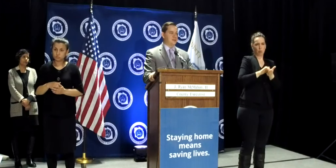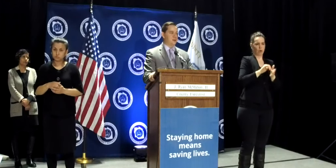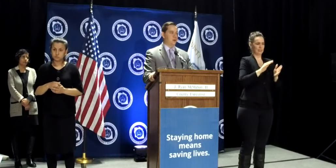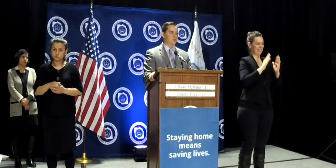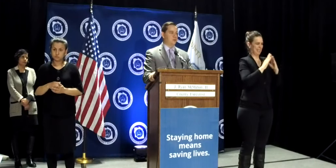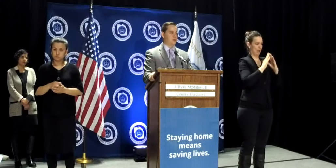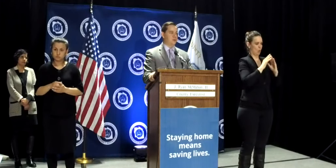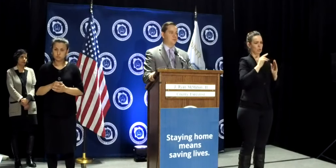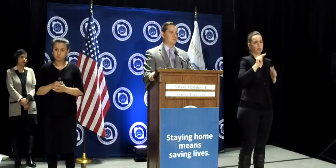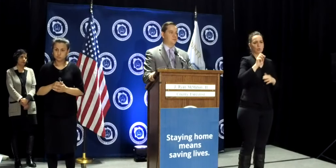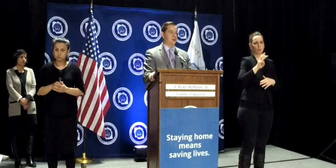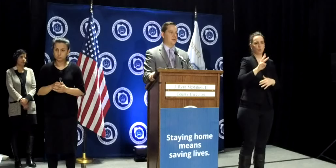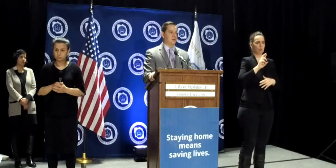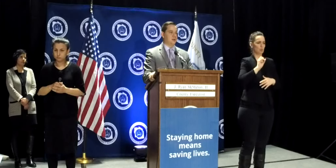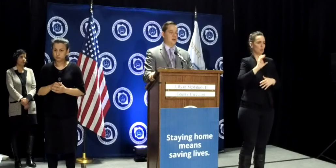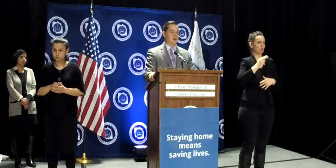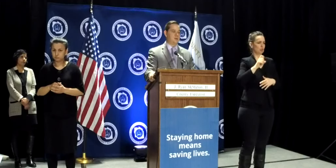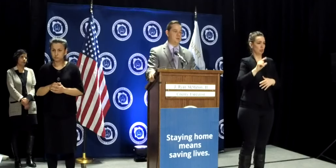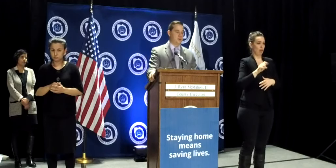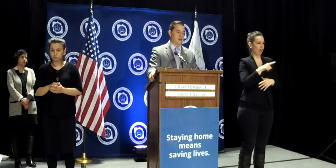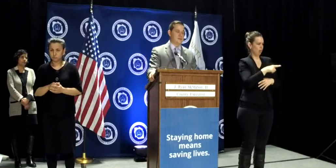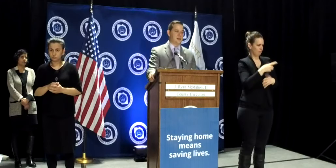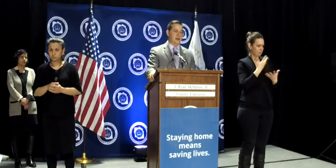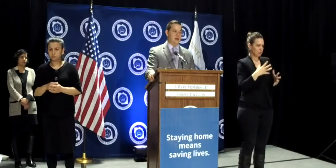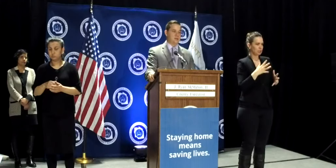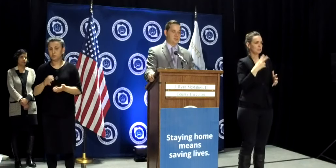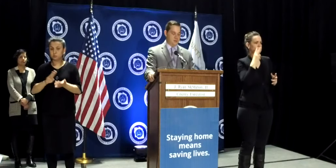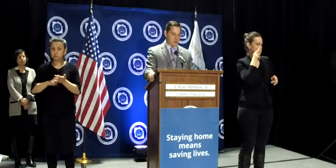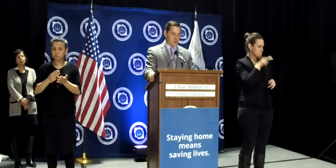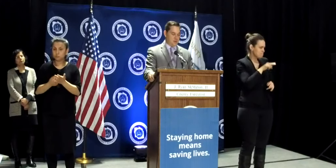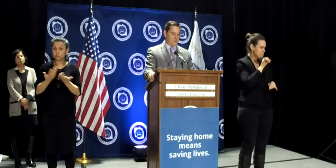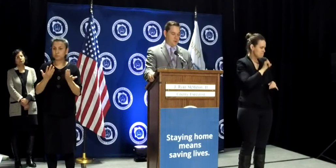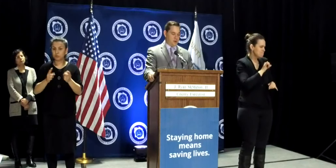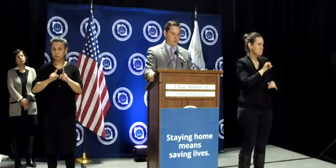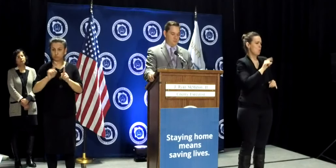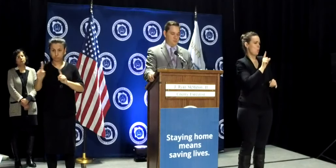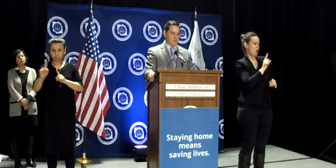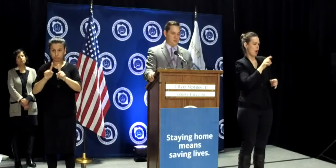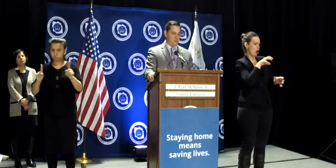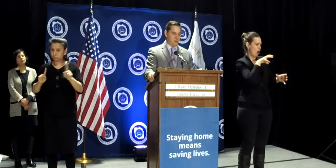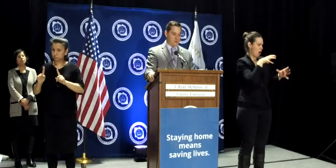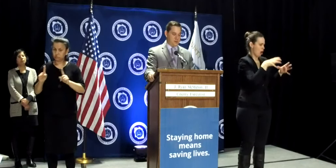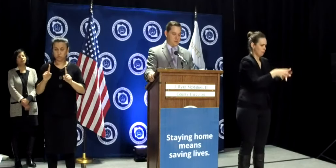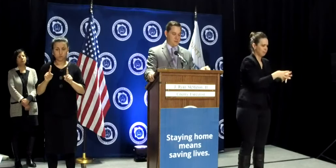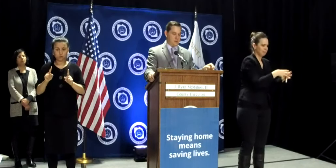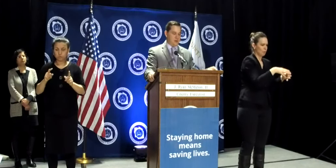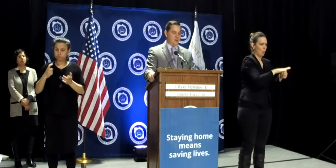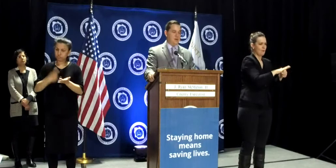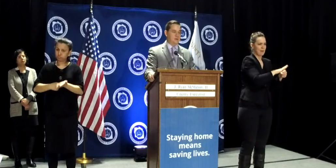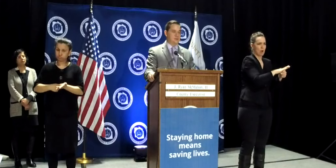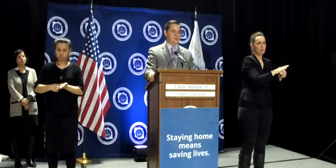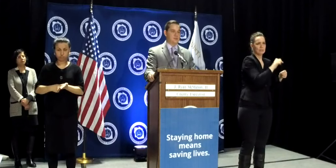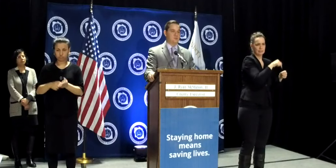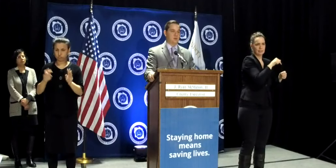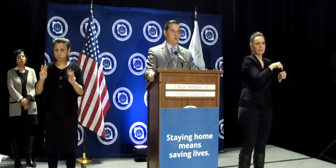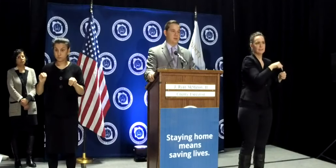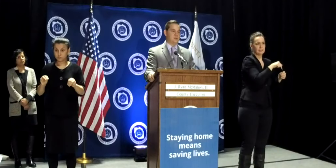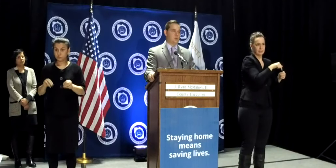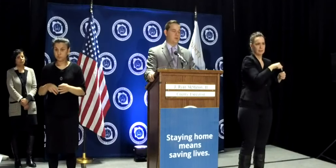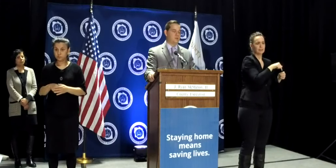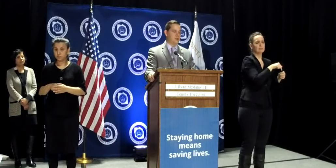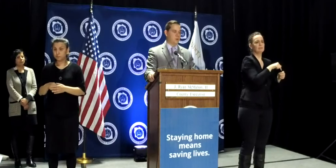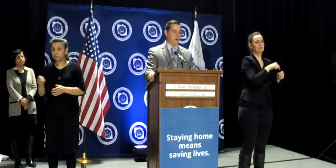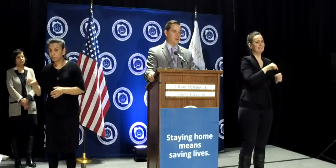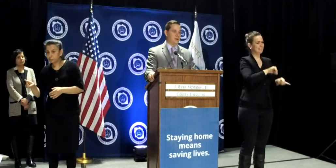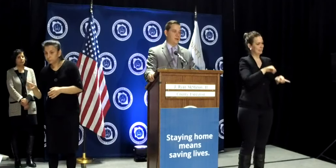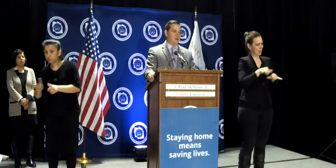to kind of stay away from each other and utilize technology. If you're going to see somebody, stay 6 feet away,